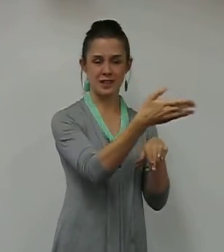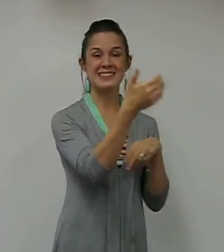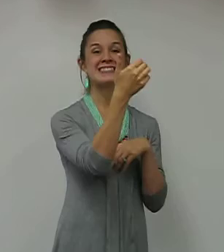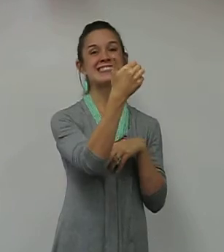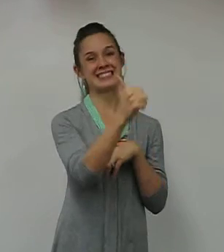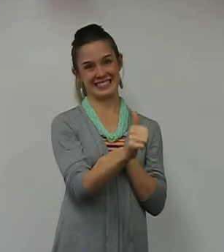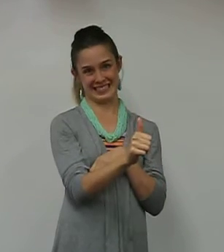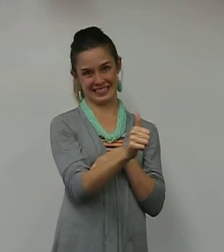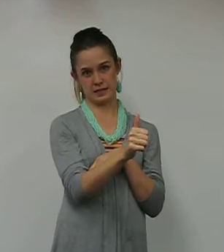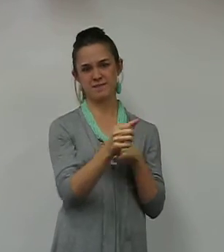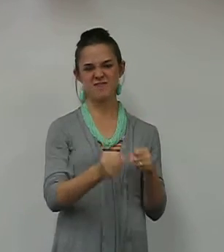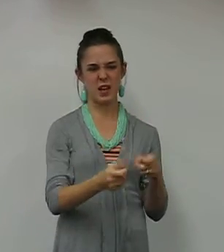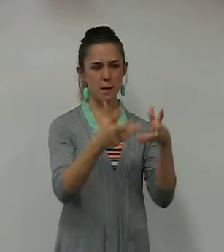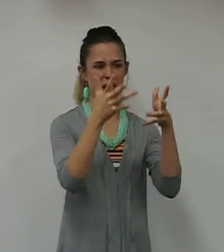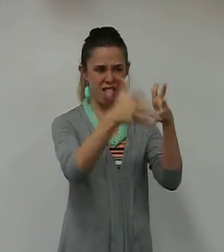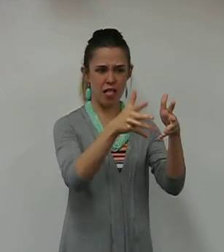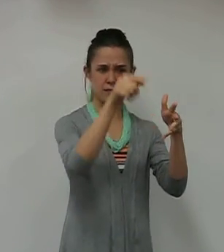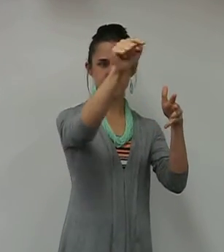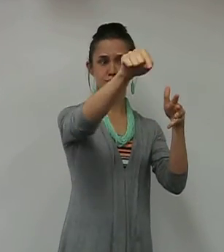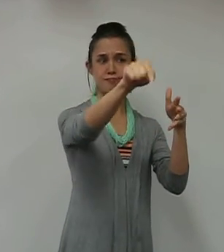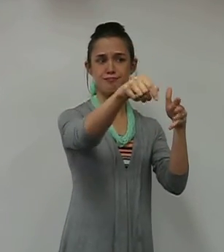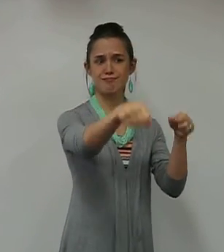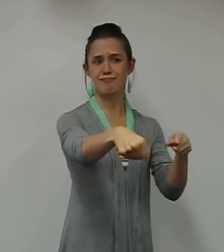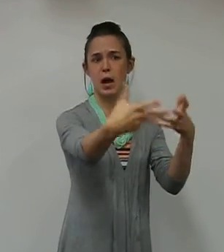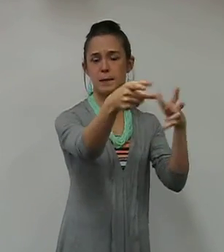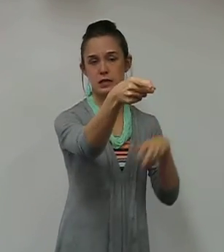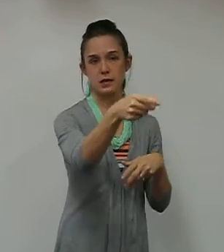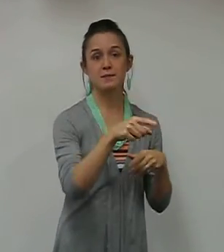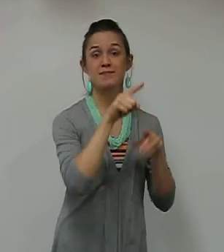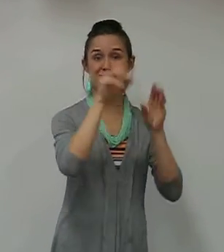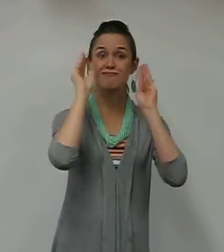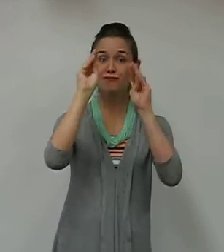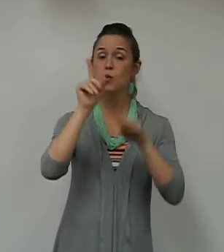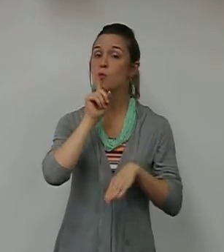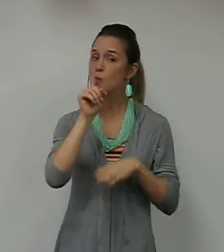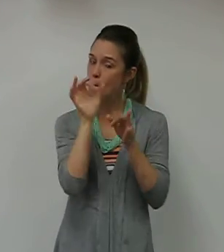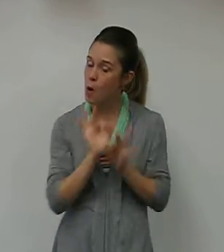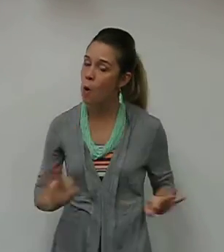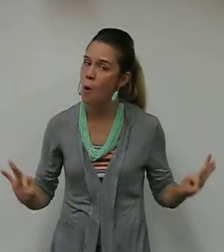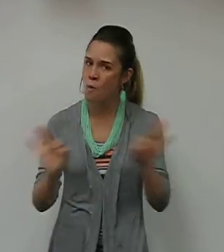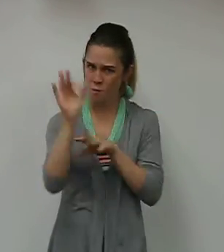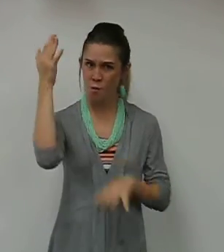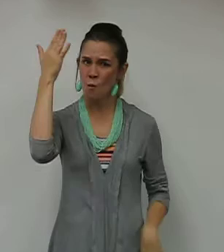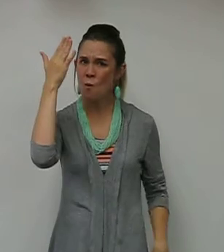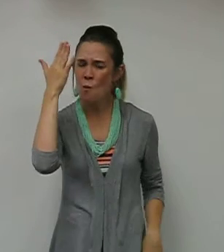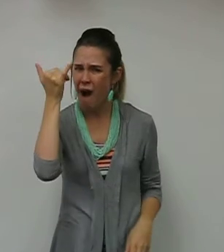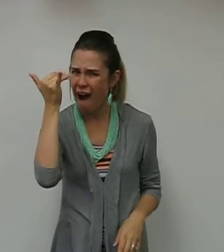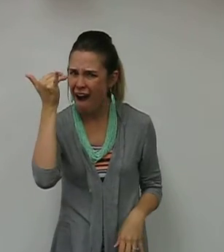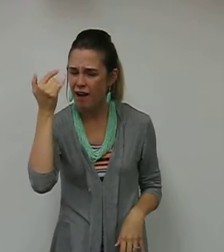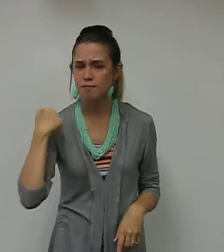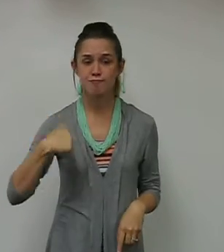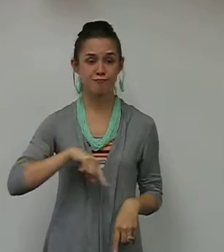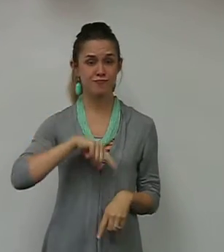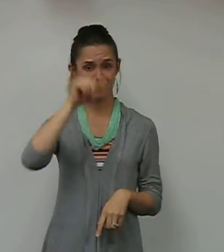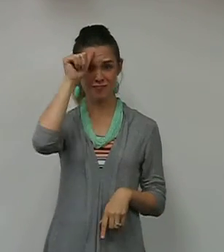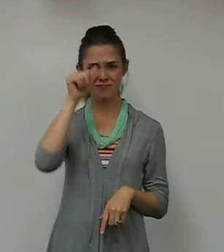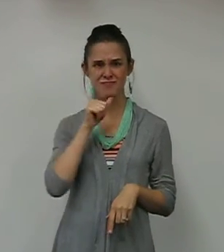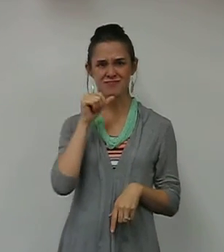10. And how many do I have back there? This lesson is really important for kids. We as adults tend to think that learning